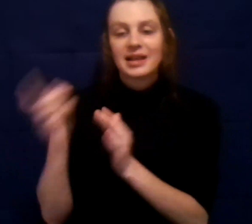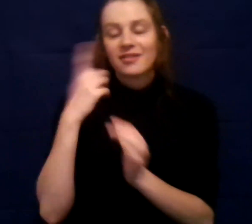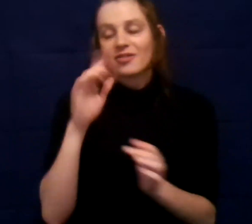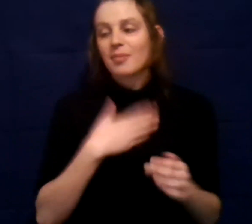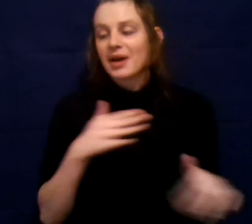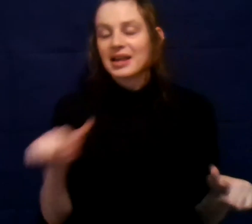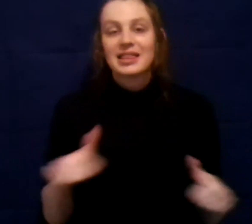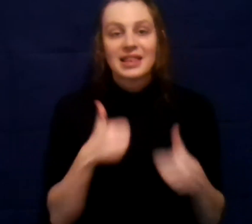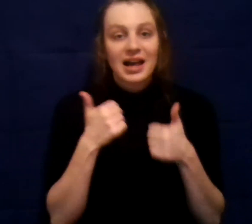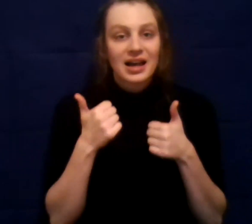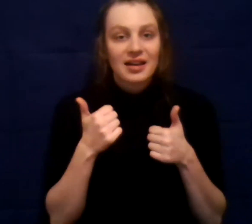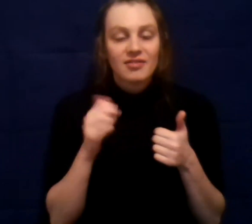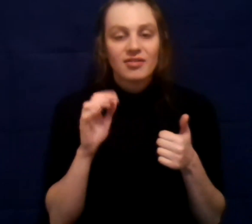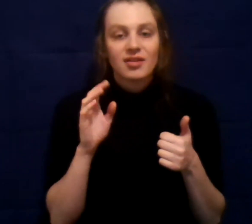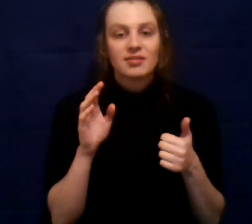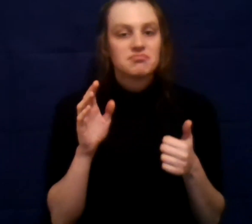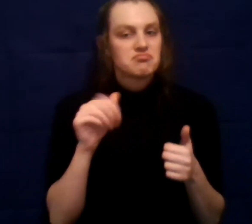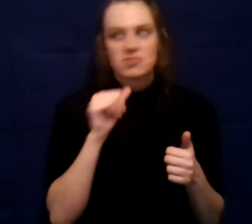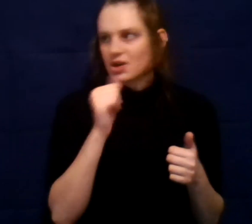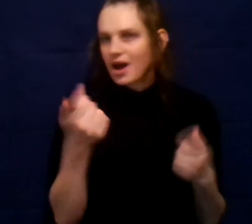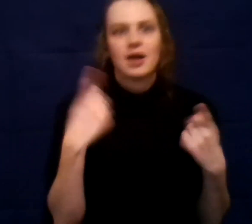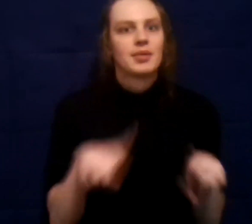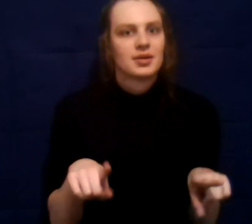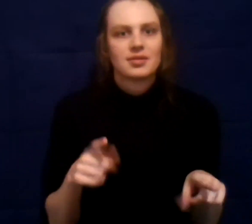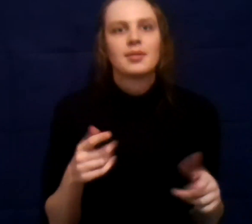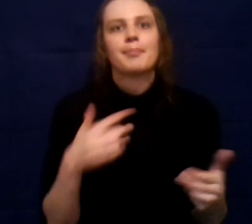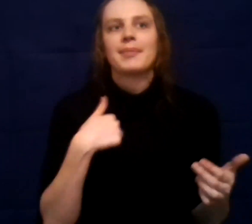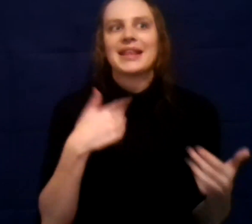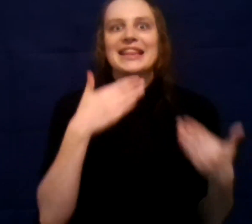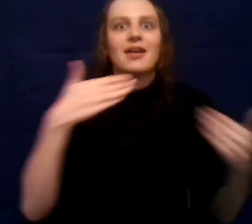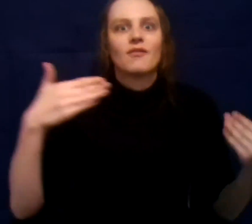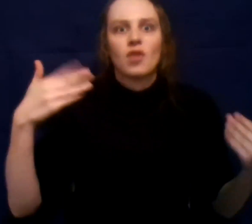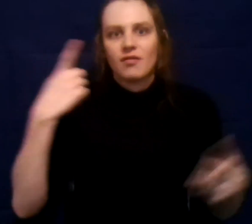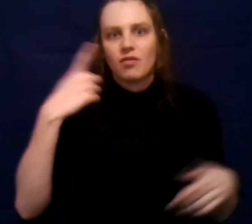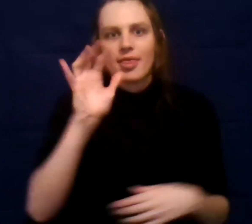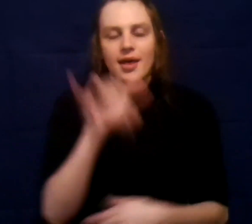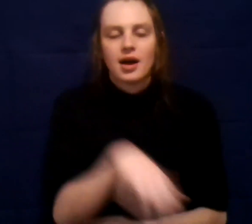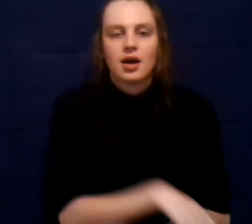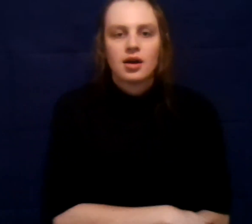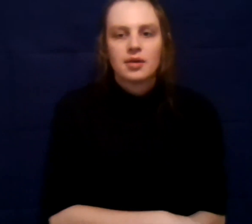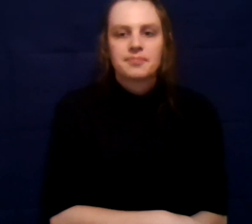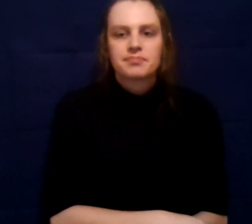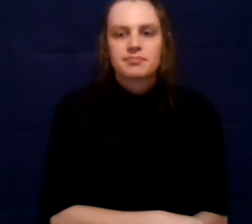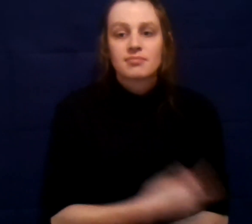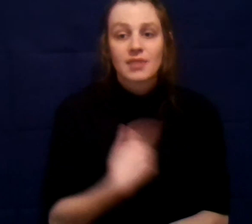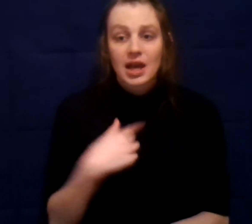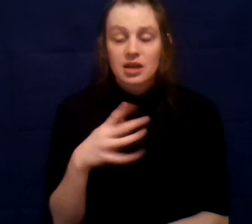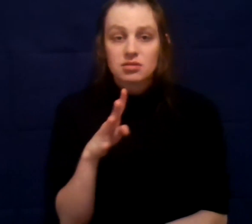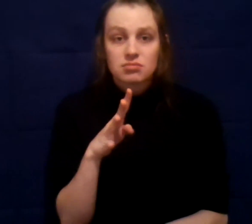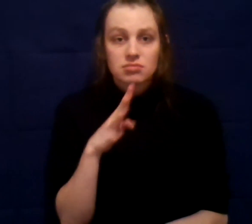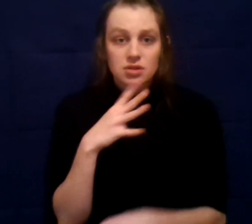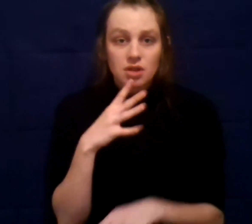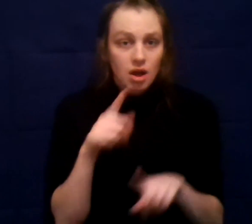for it. Um, and I think that's time, right? Did I speak long enough?